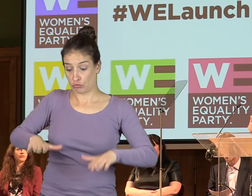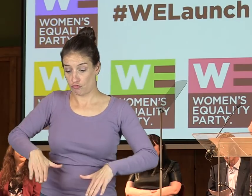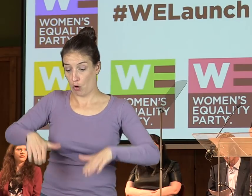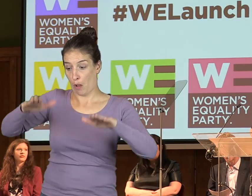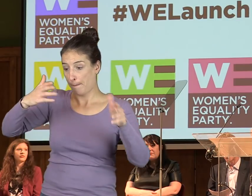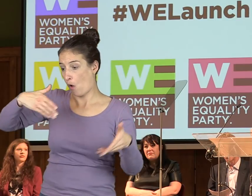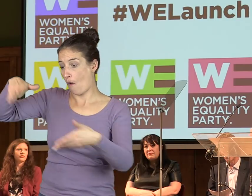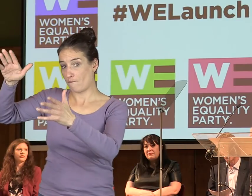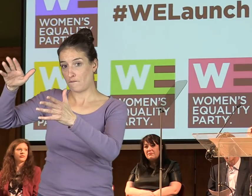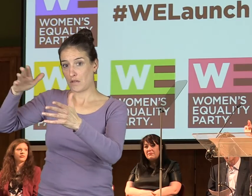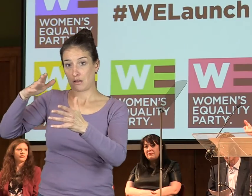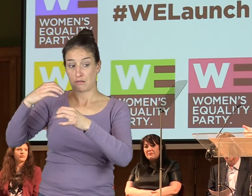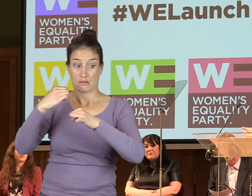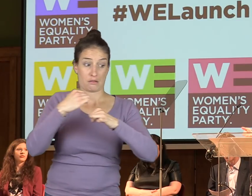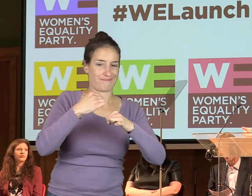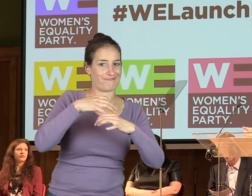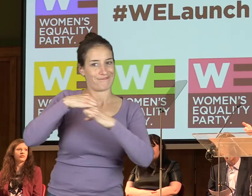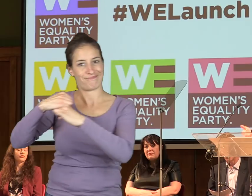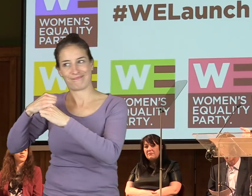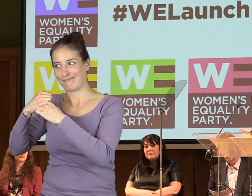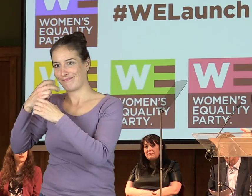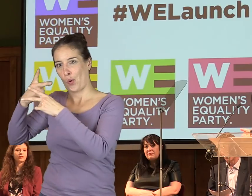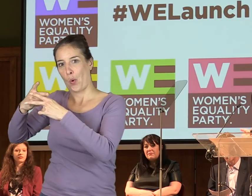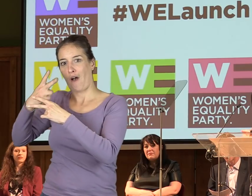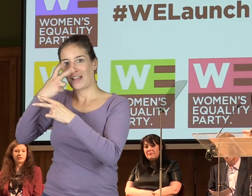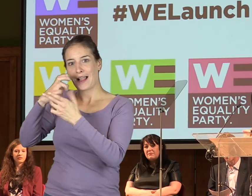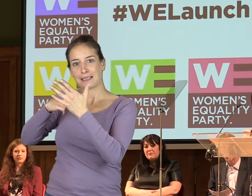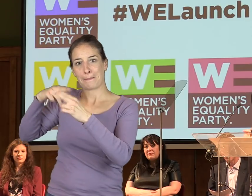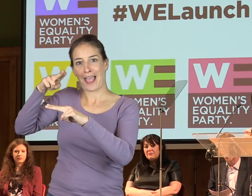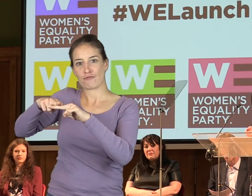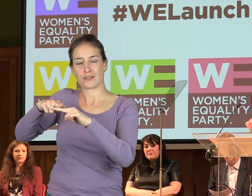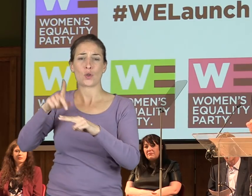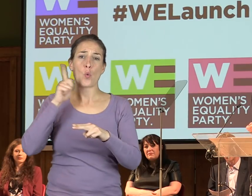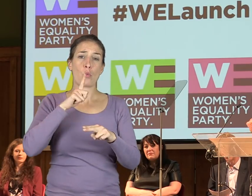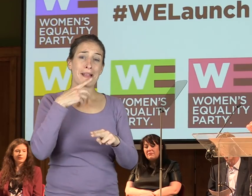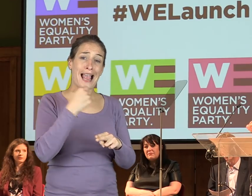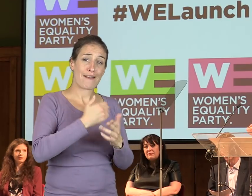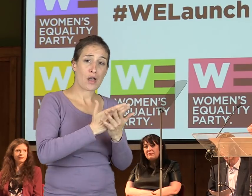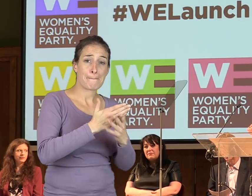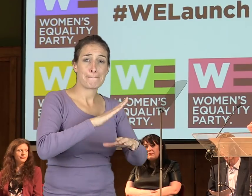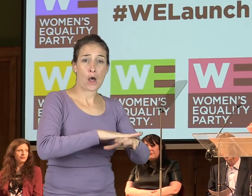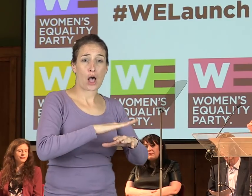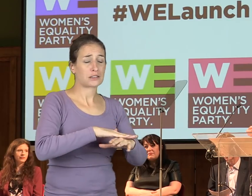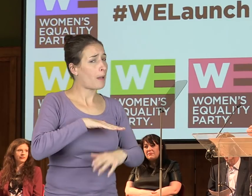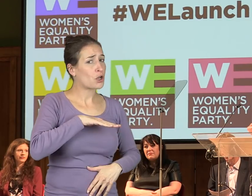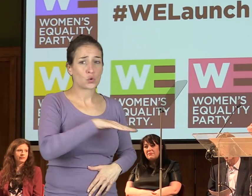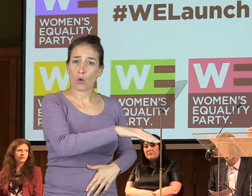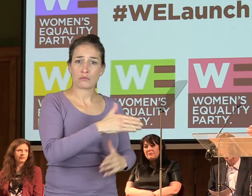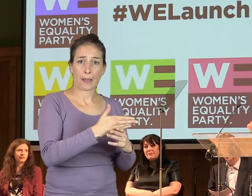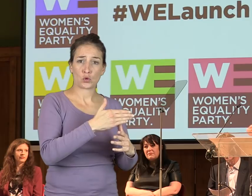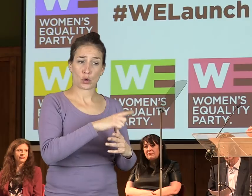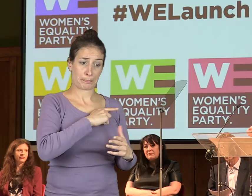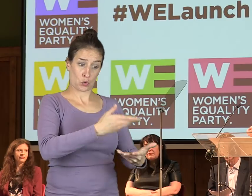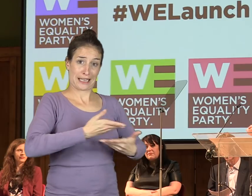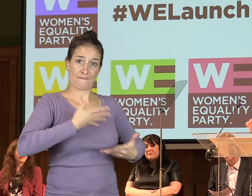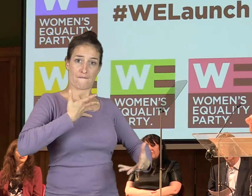and unstable jobs because they are the only ones that afford them flexibility. This all adds up not just to a gap